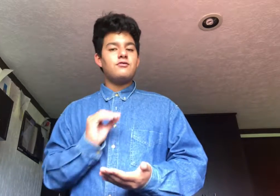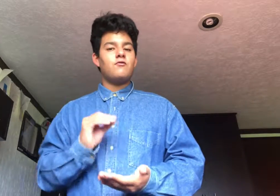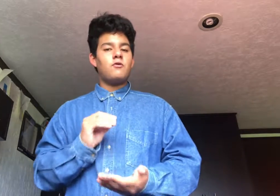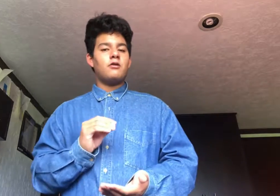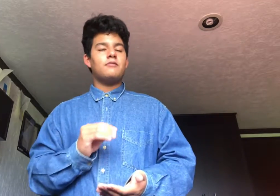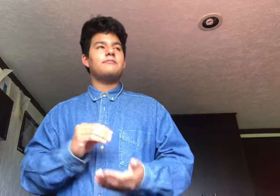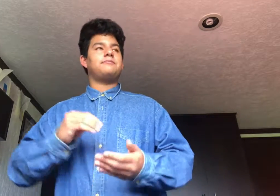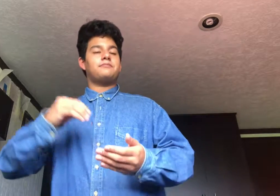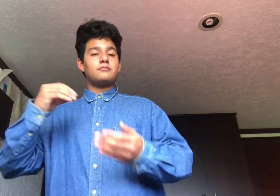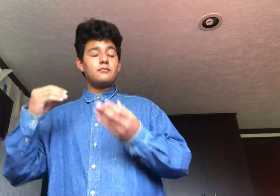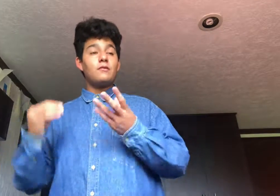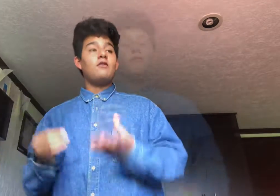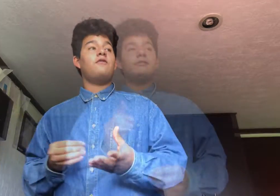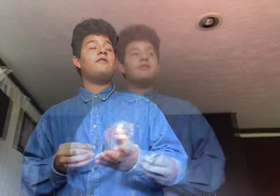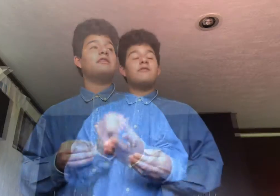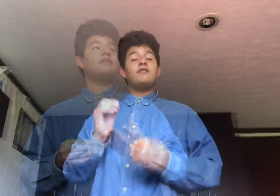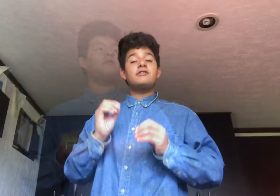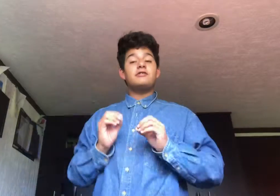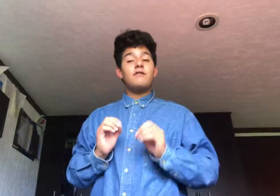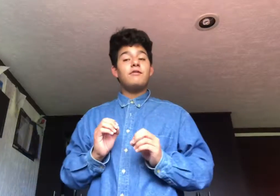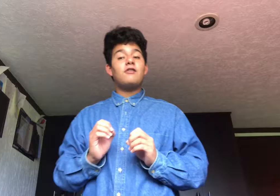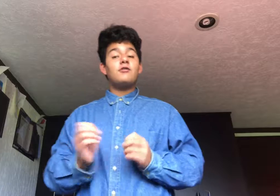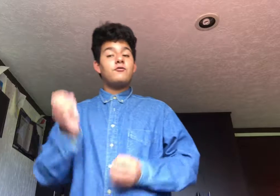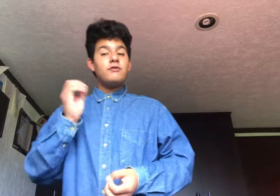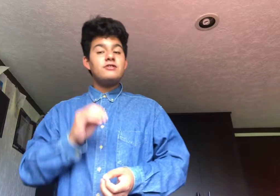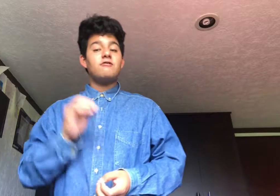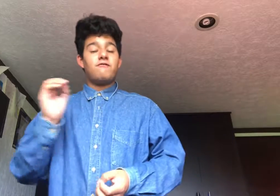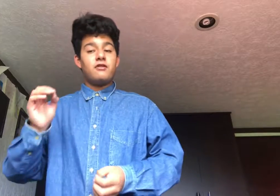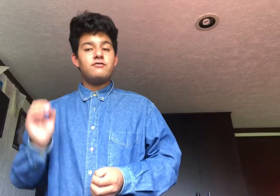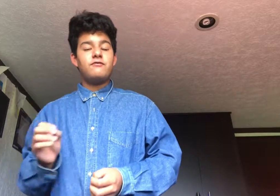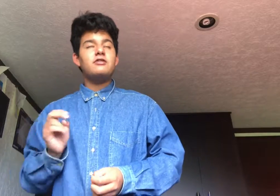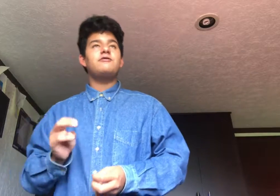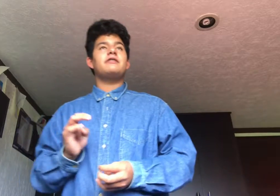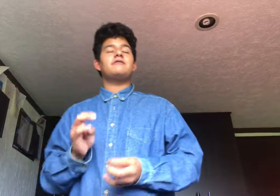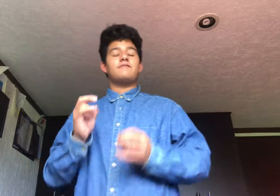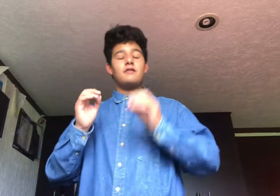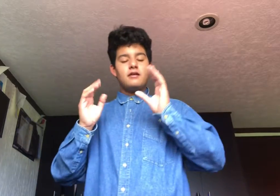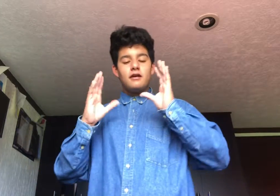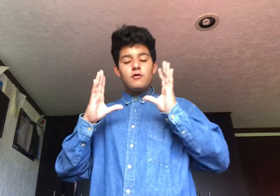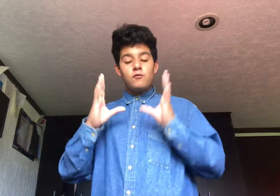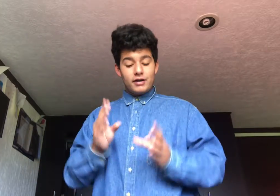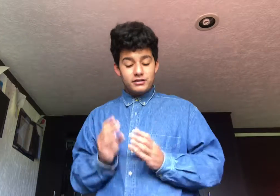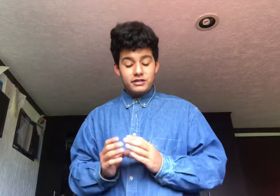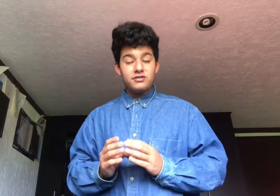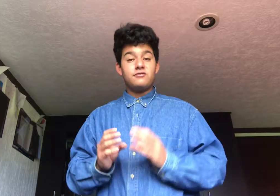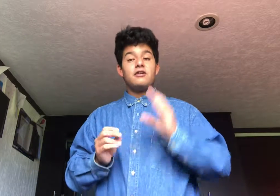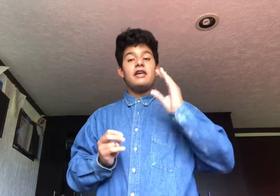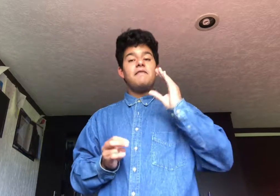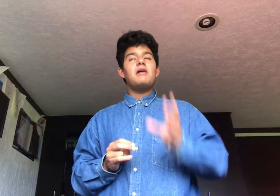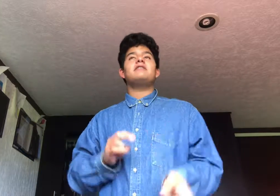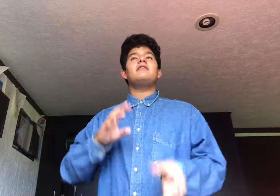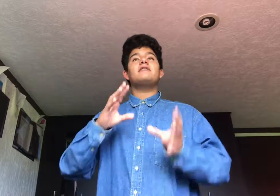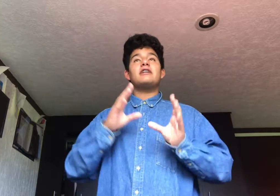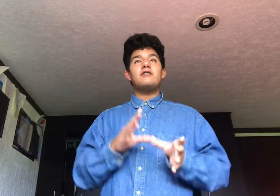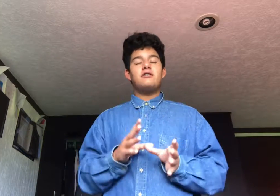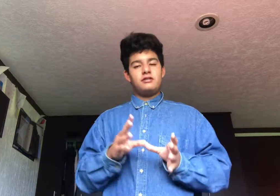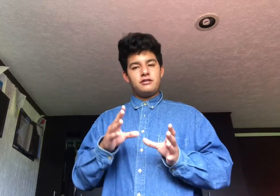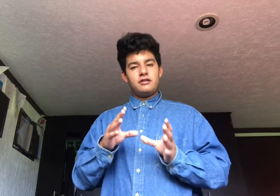on war. Also, there's something called retrofuturism. What does this do? Imagine the technology,